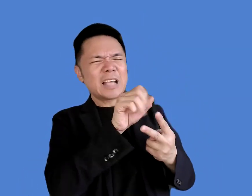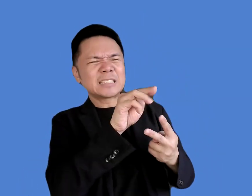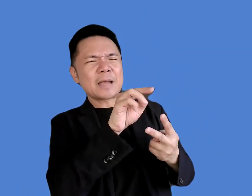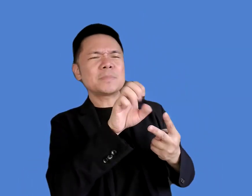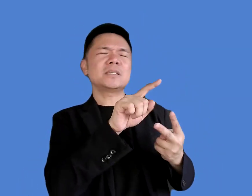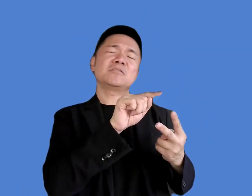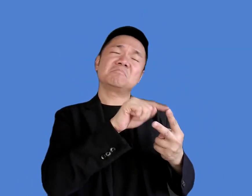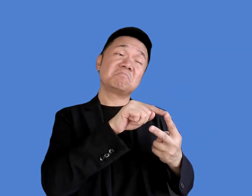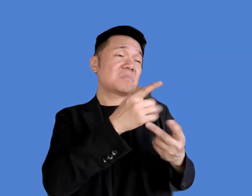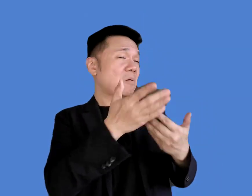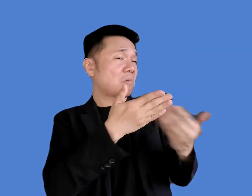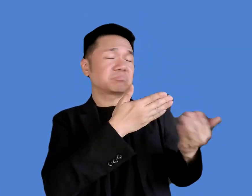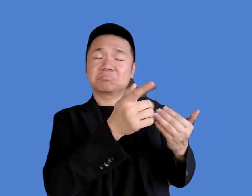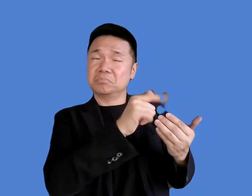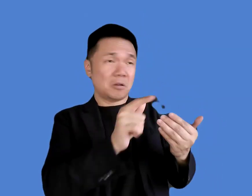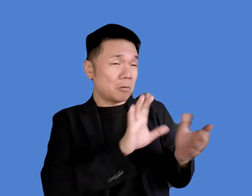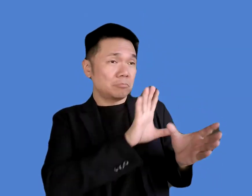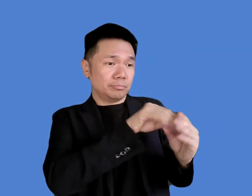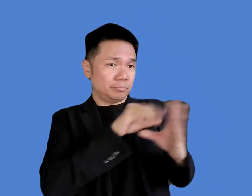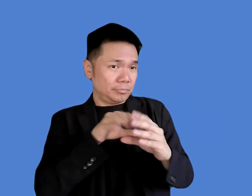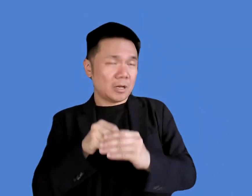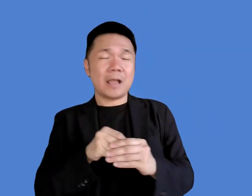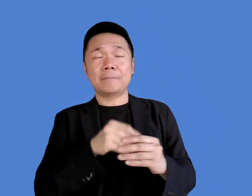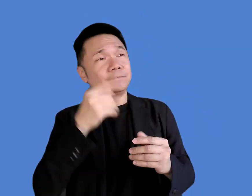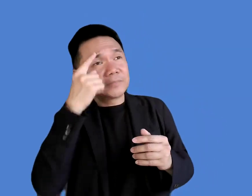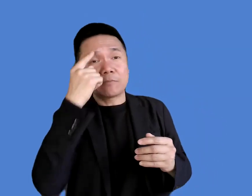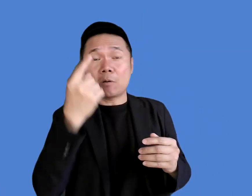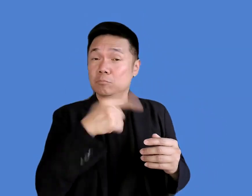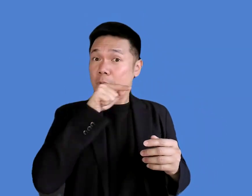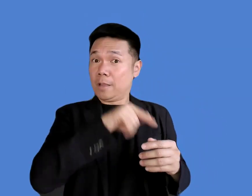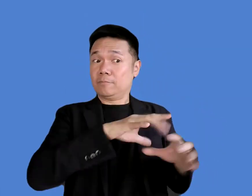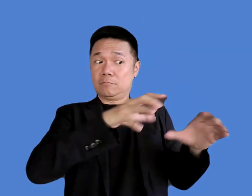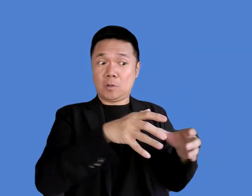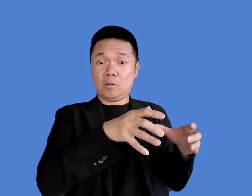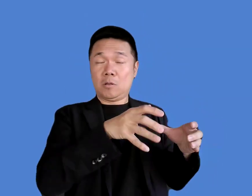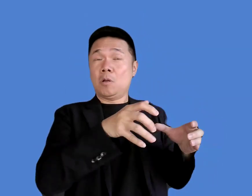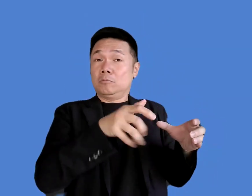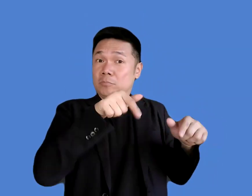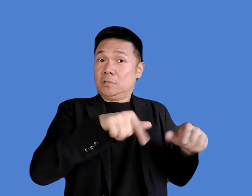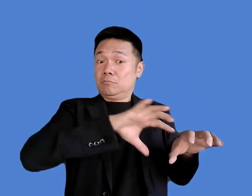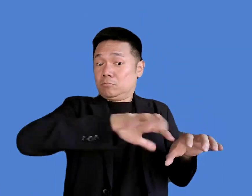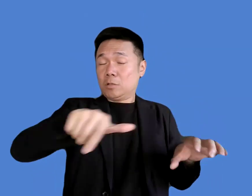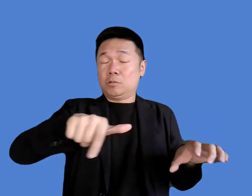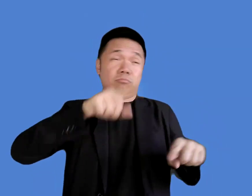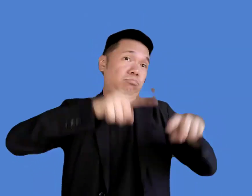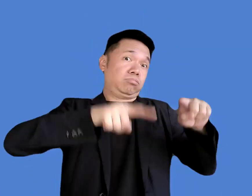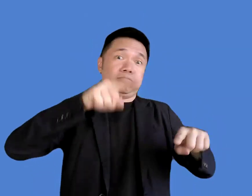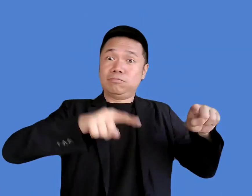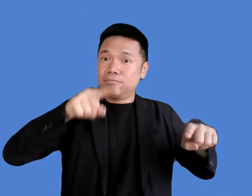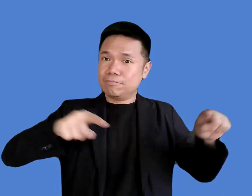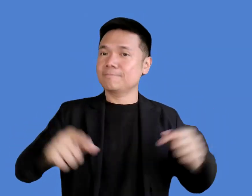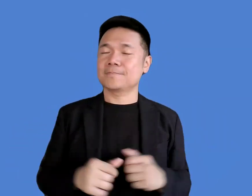innovators, Susan has talked about the diversity, the incredible diversity we actually have in this region. We're looking at